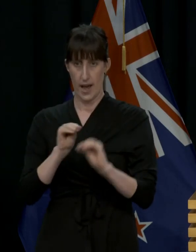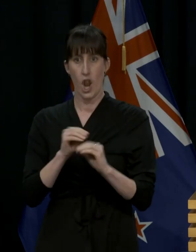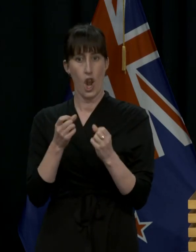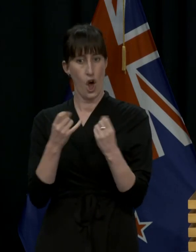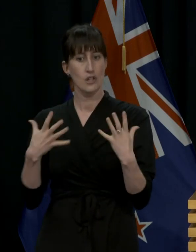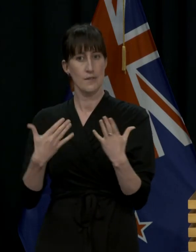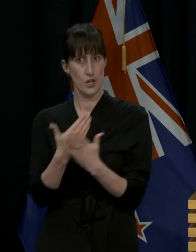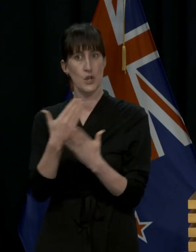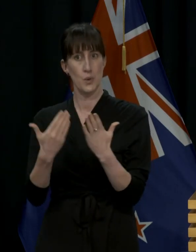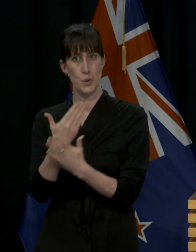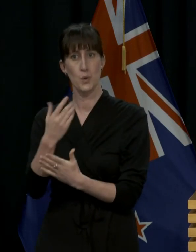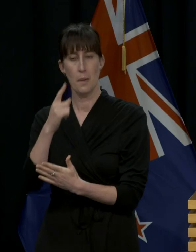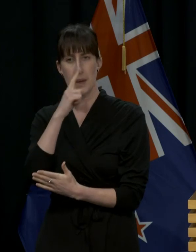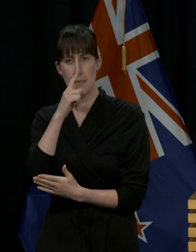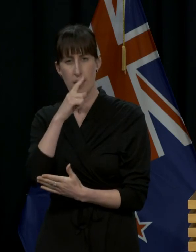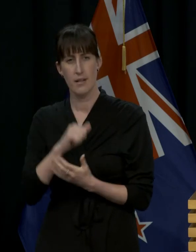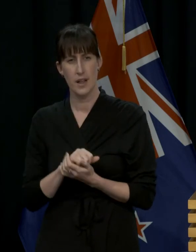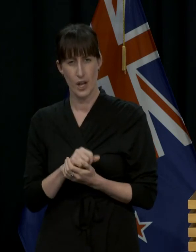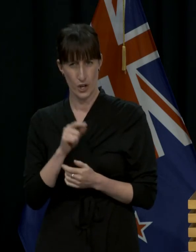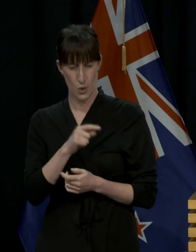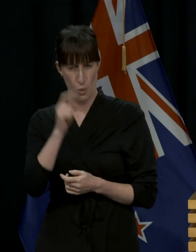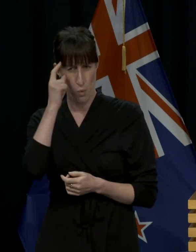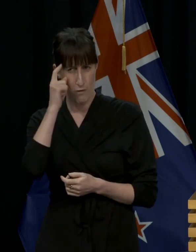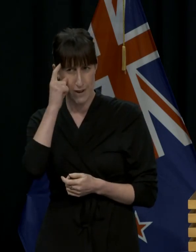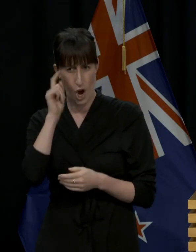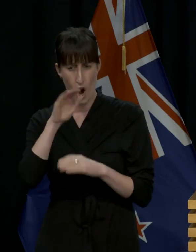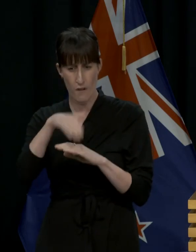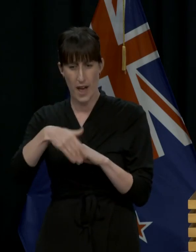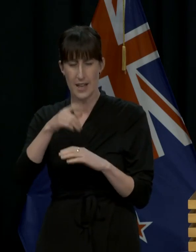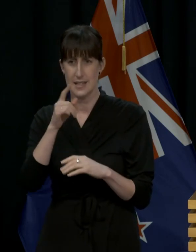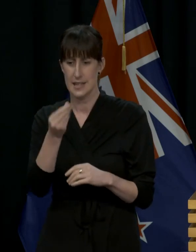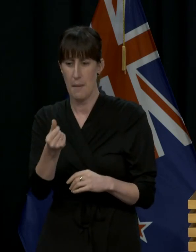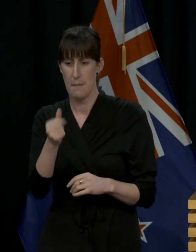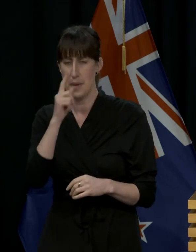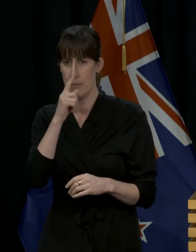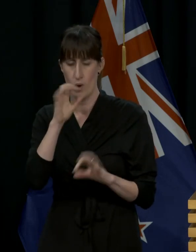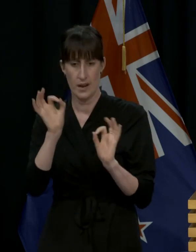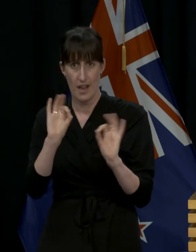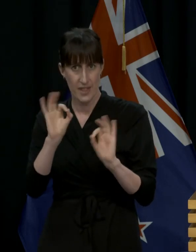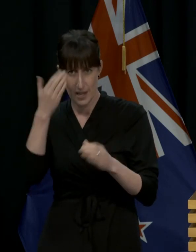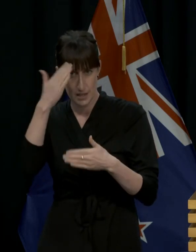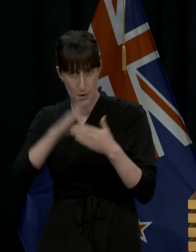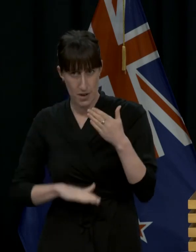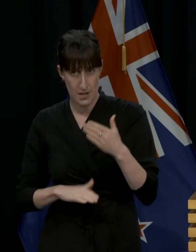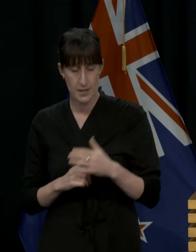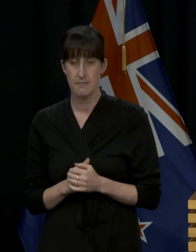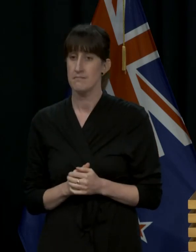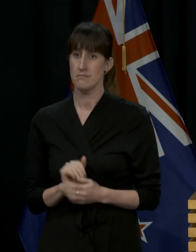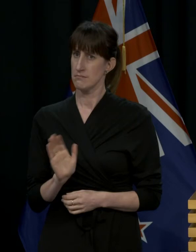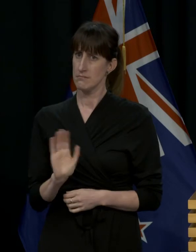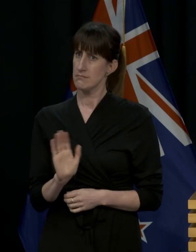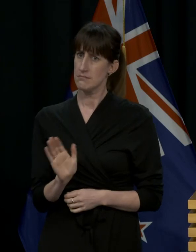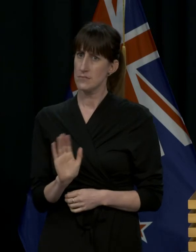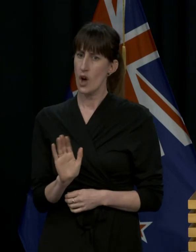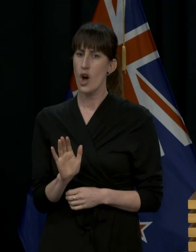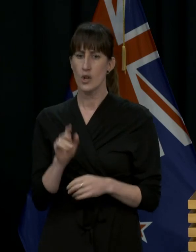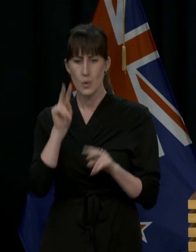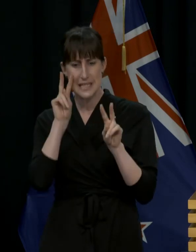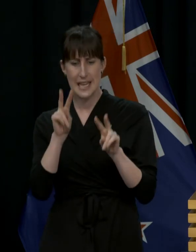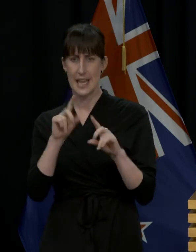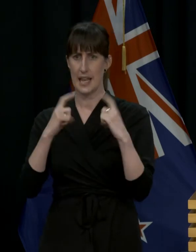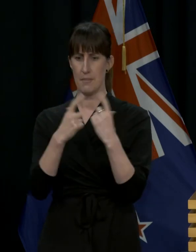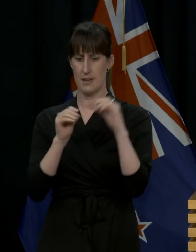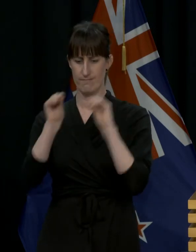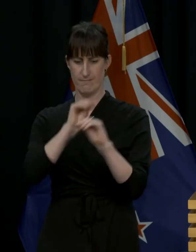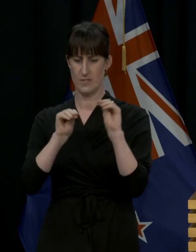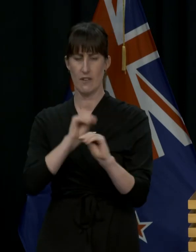any concerns about experience in the cabinet? No, not at all. You do see in reshuffles often the opportunity